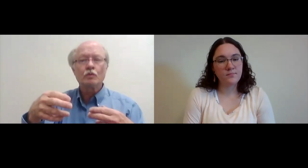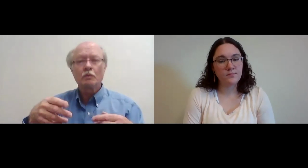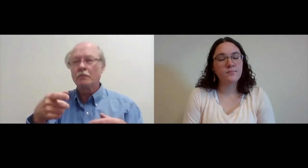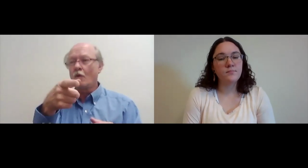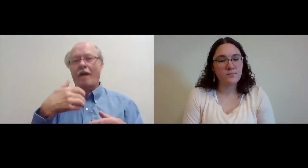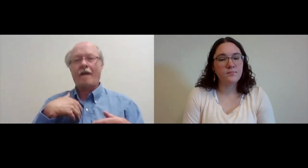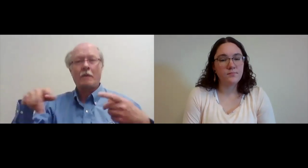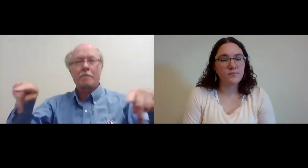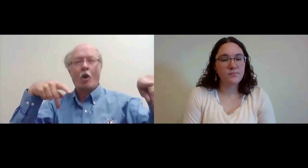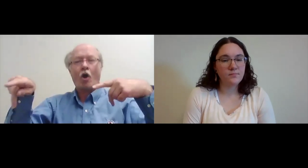injury.